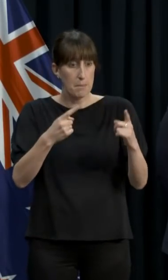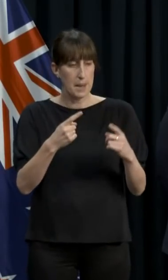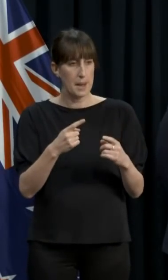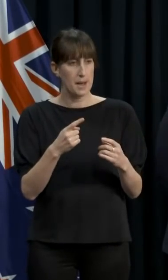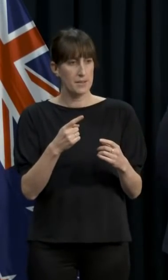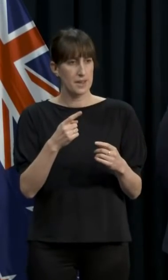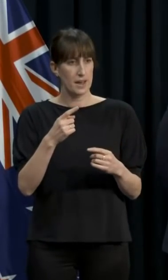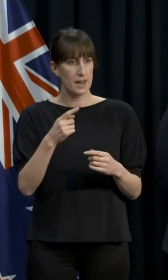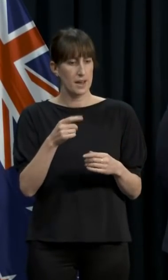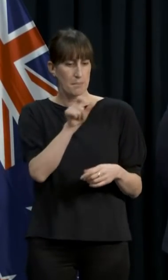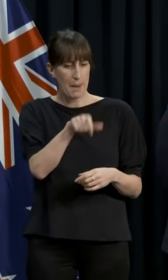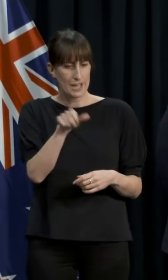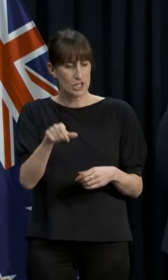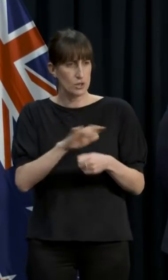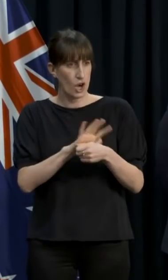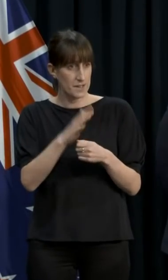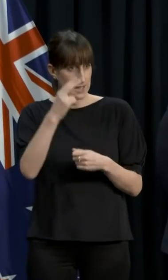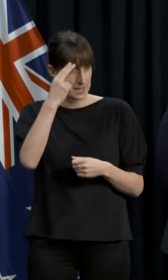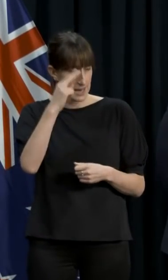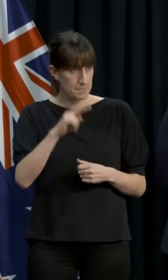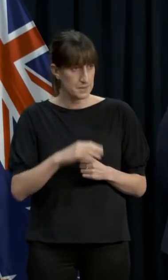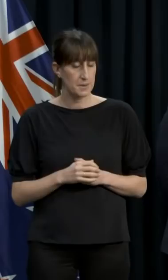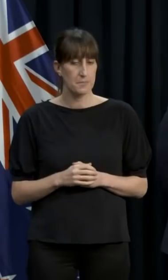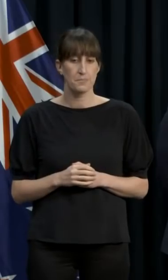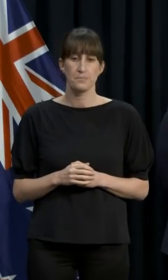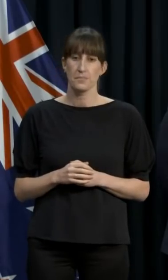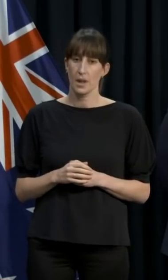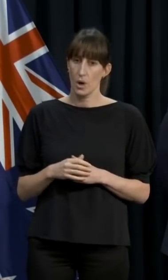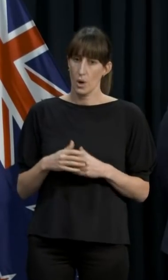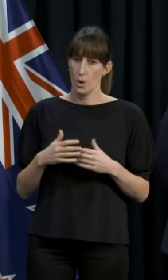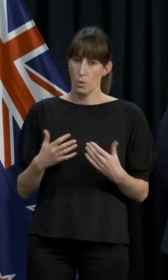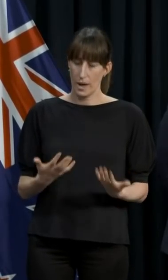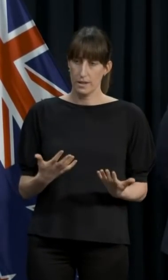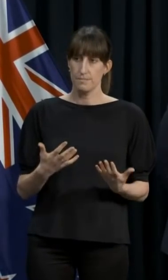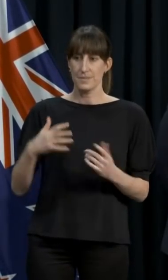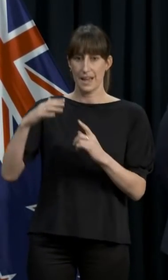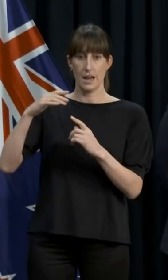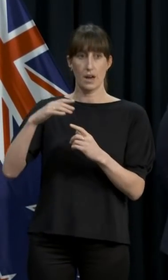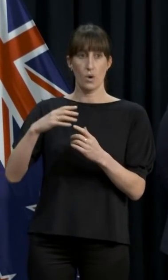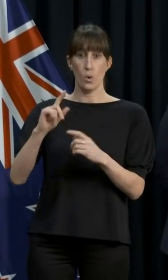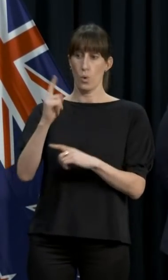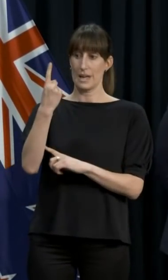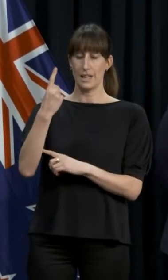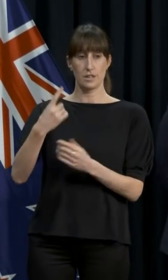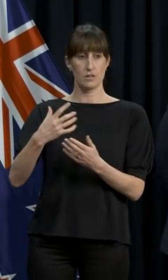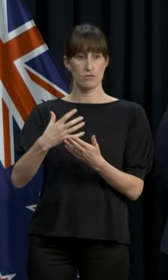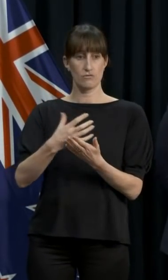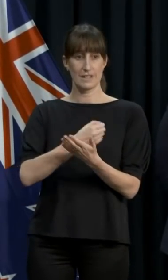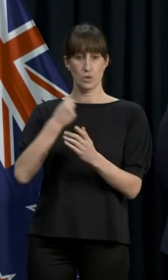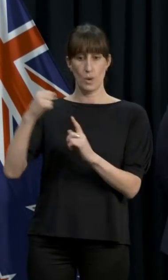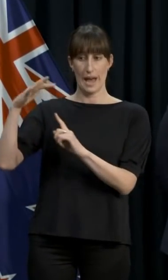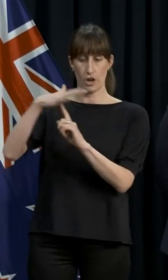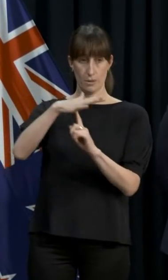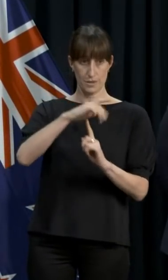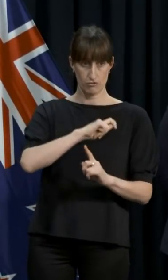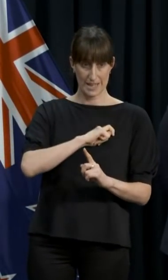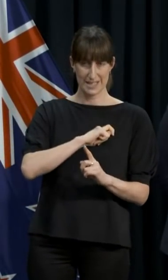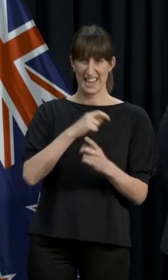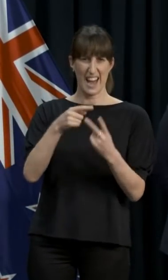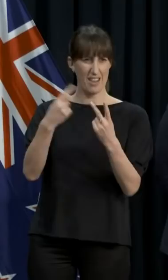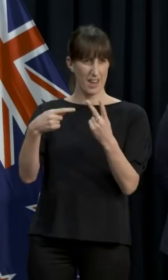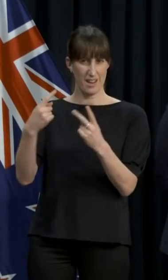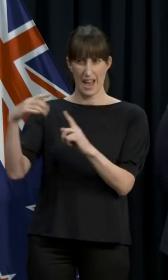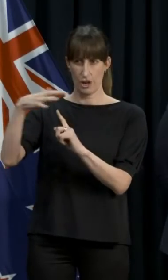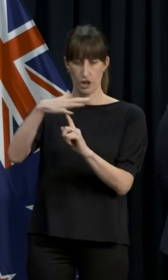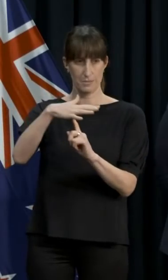So the process for notifying the Auckland Regional Helicopter Trust and the other helicopter trusts is part of a process that was